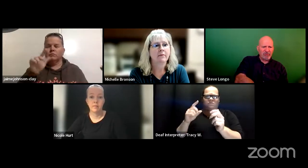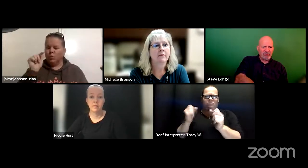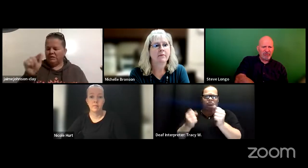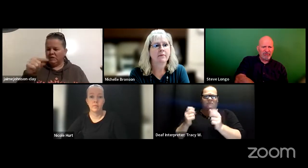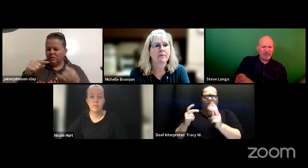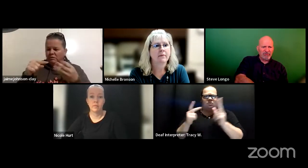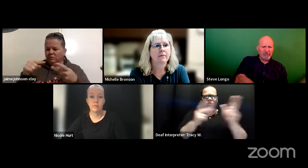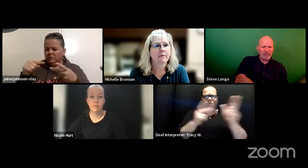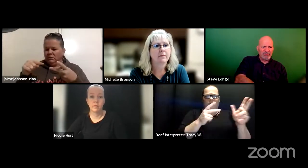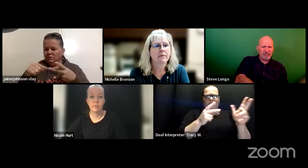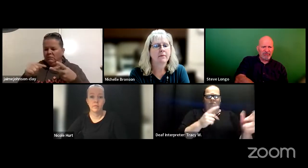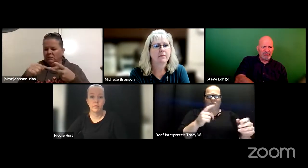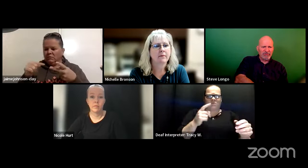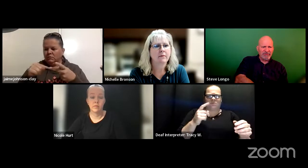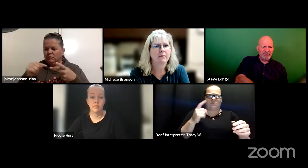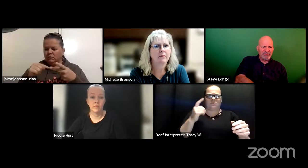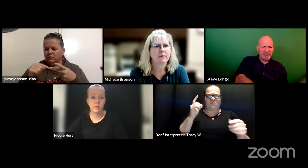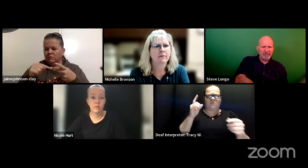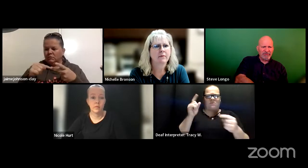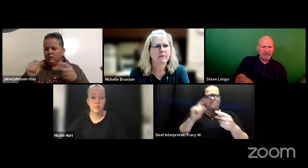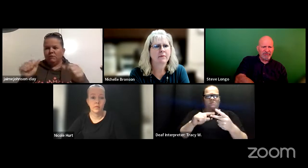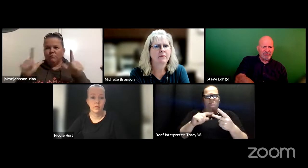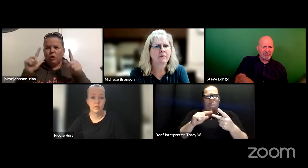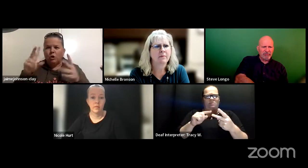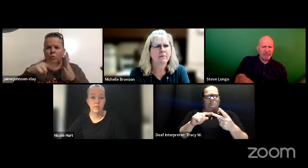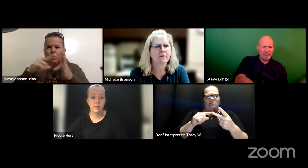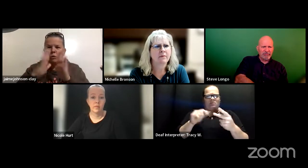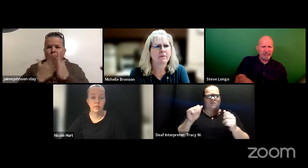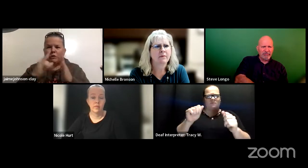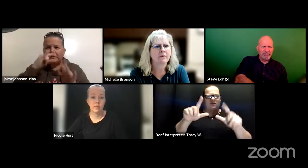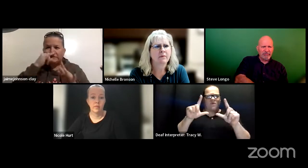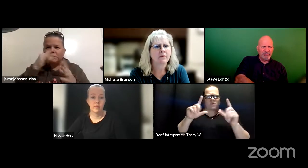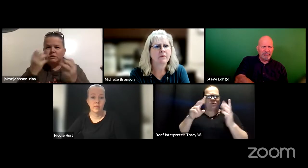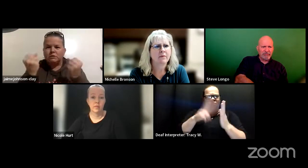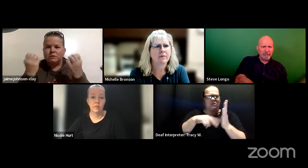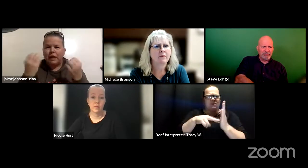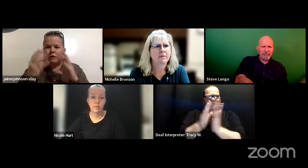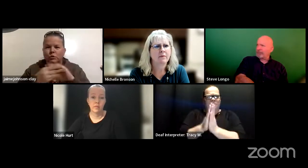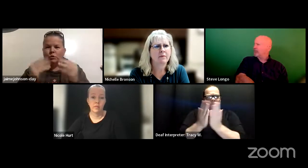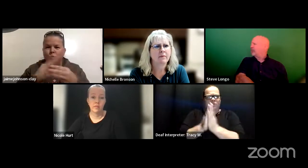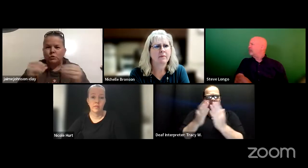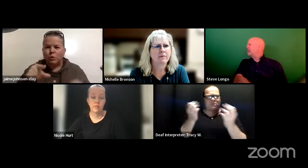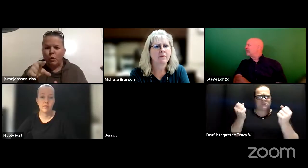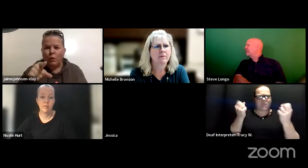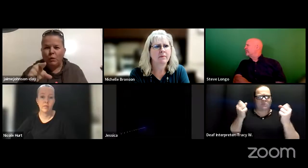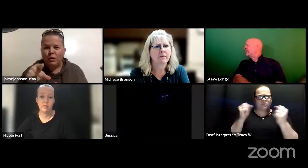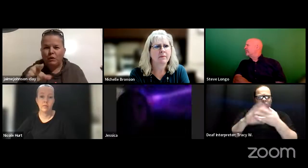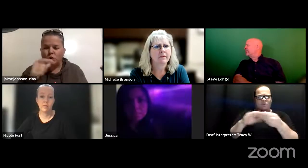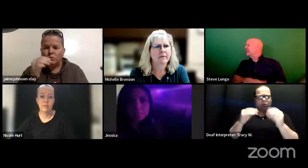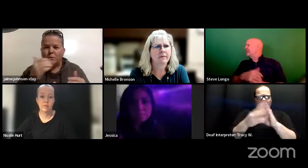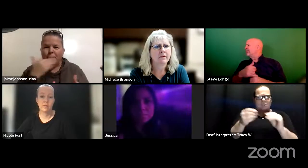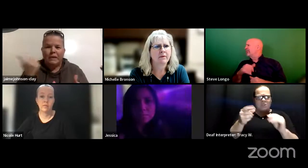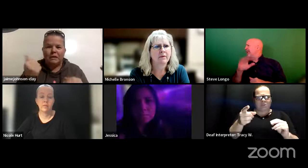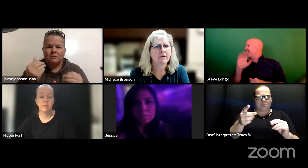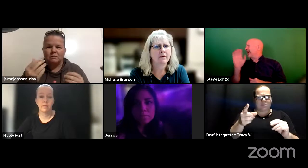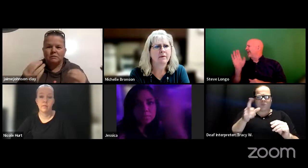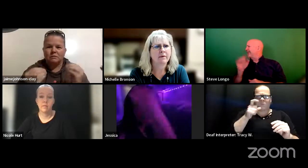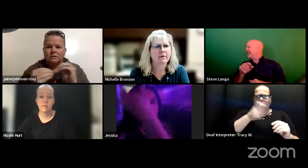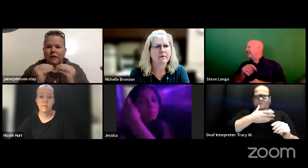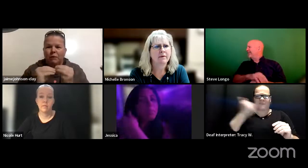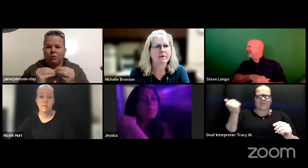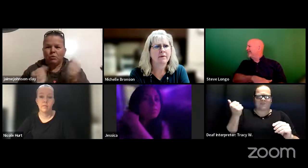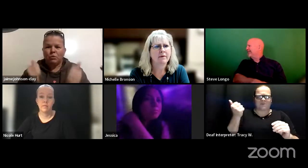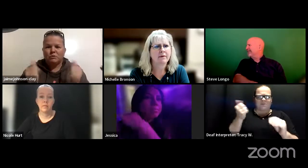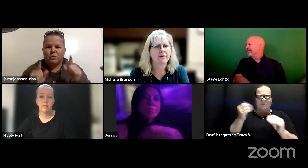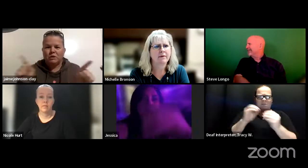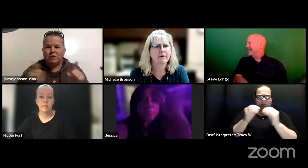competition and there for the reading and the children reading